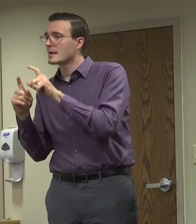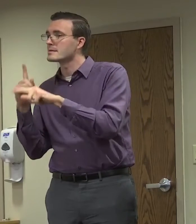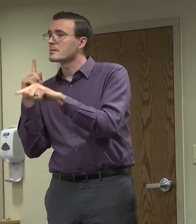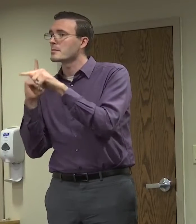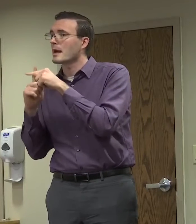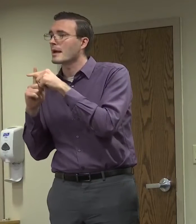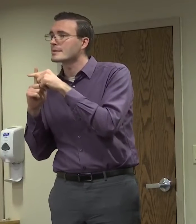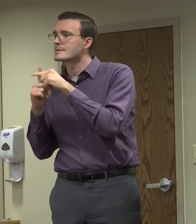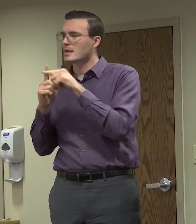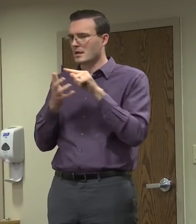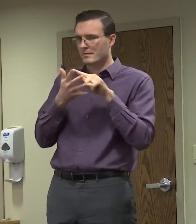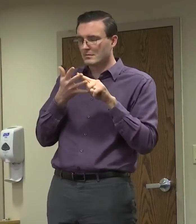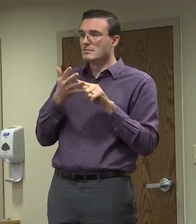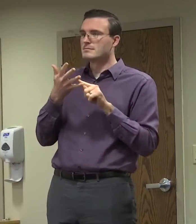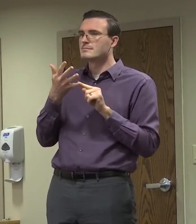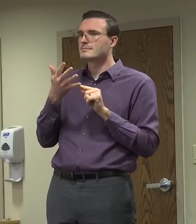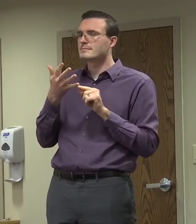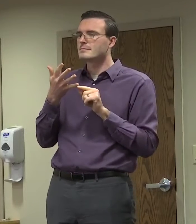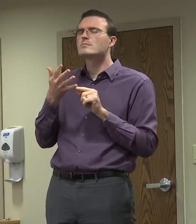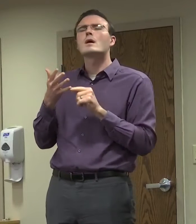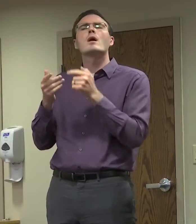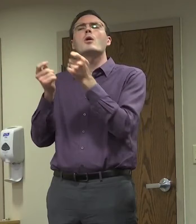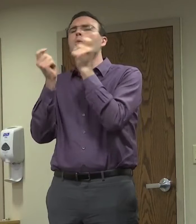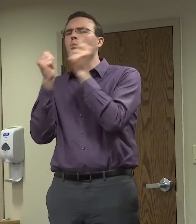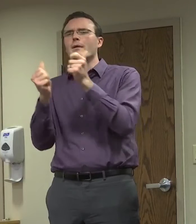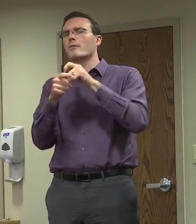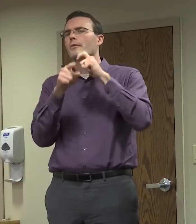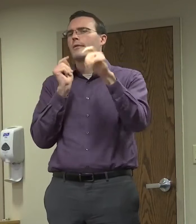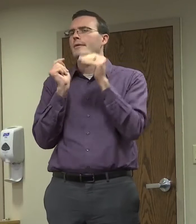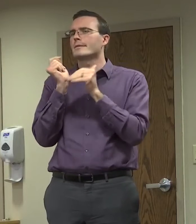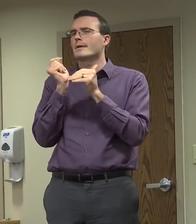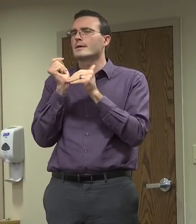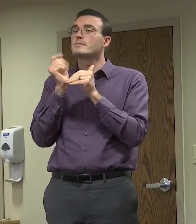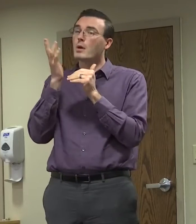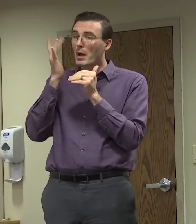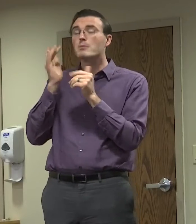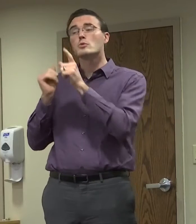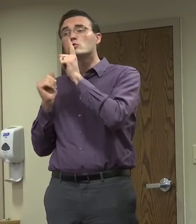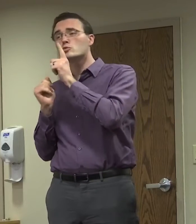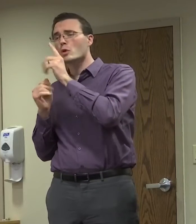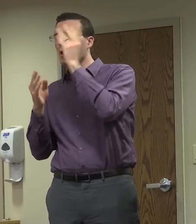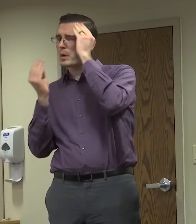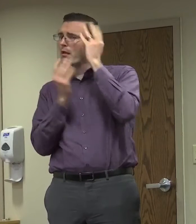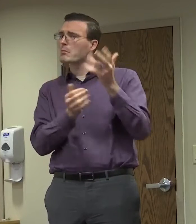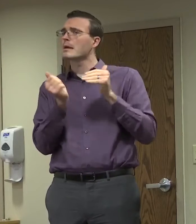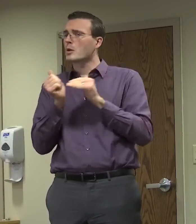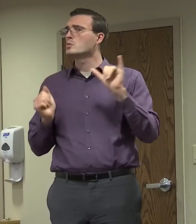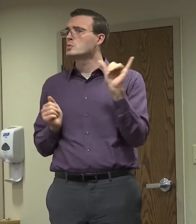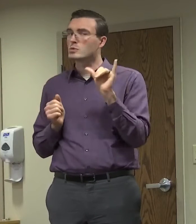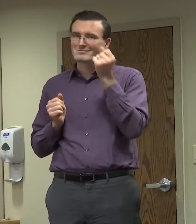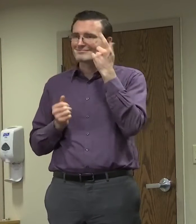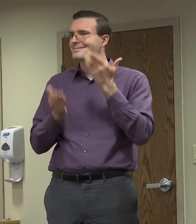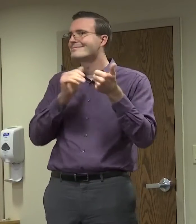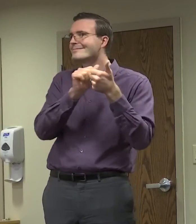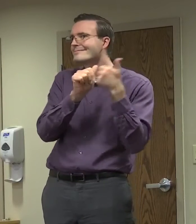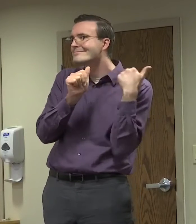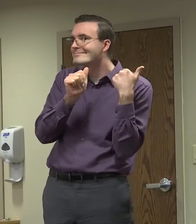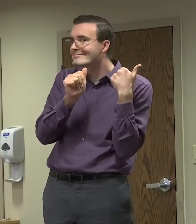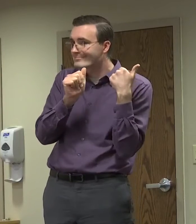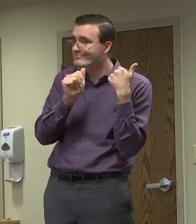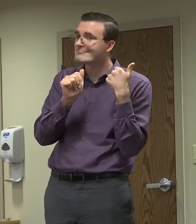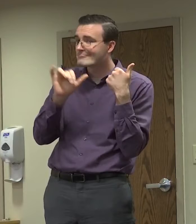those test results to filter to your private providers. That includes things like obesity, chronic kidney disease,